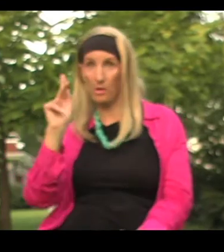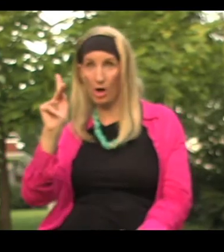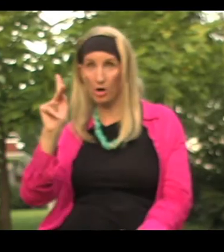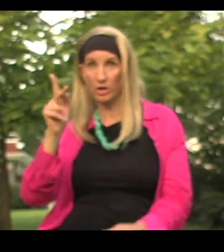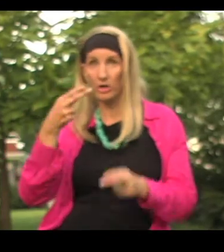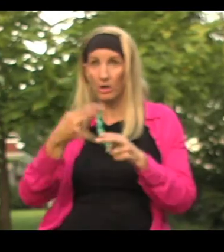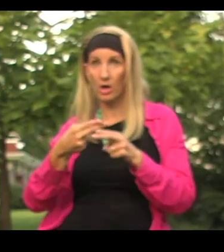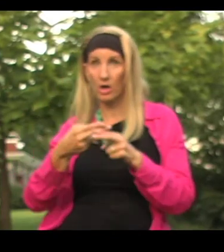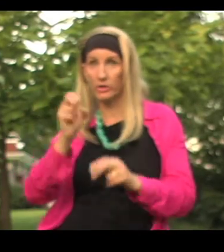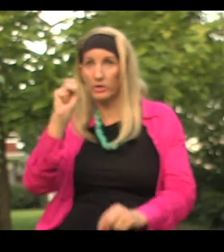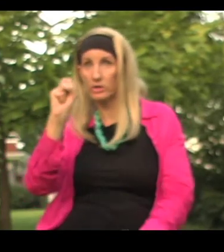park called